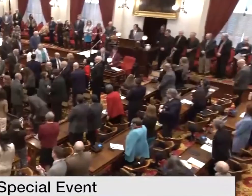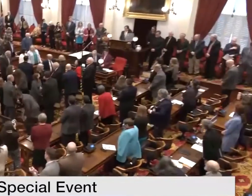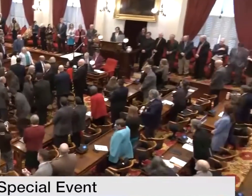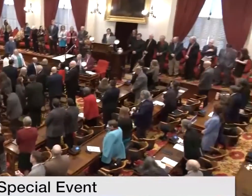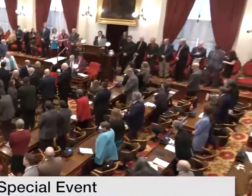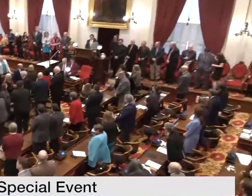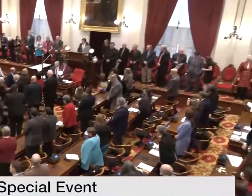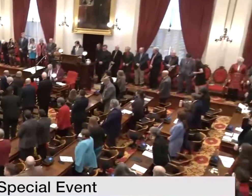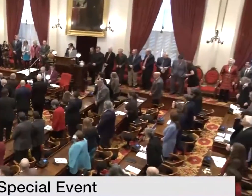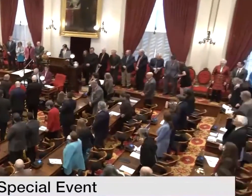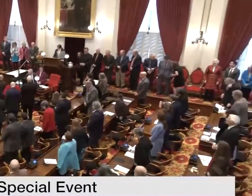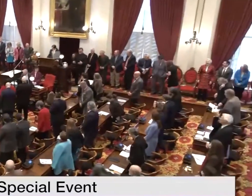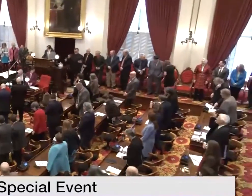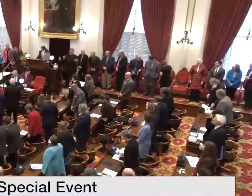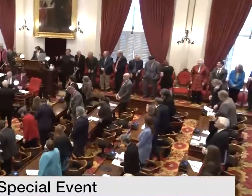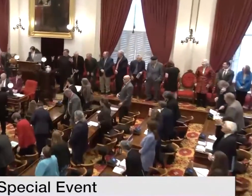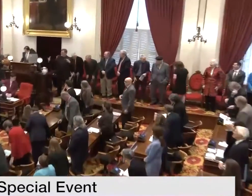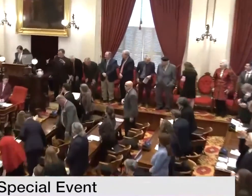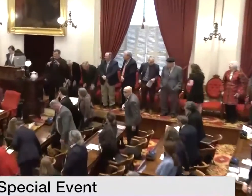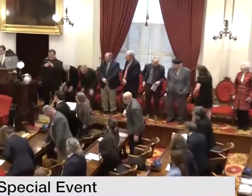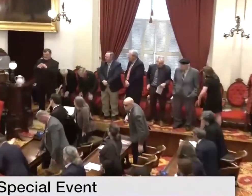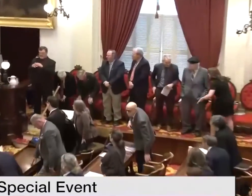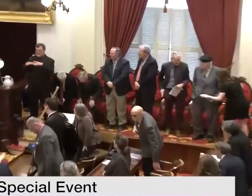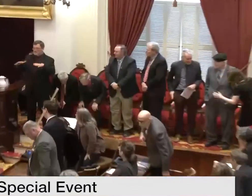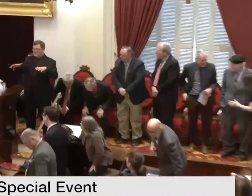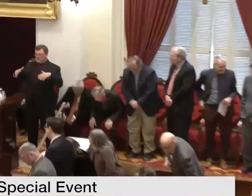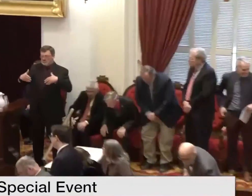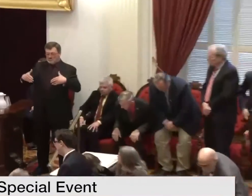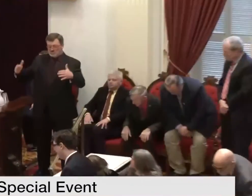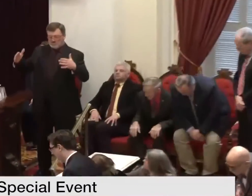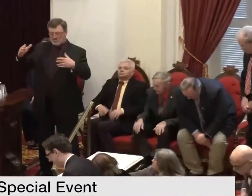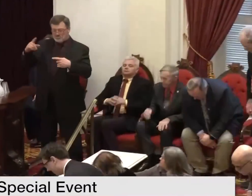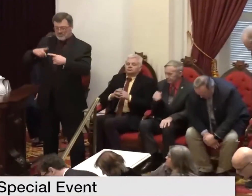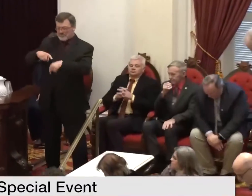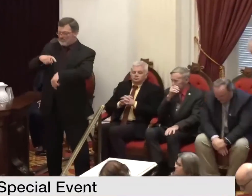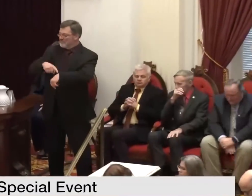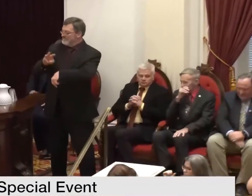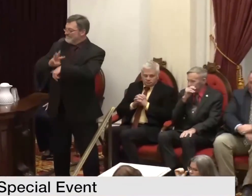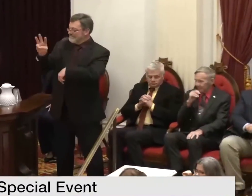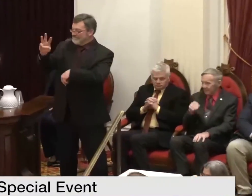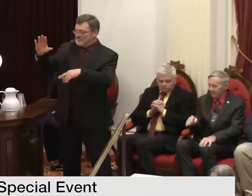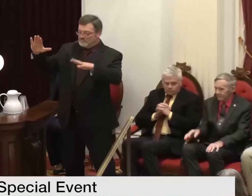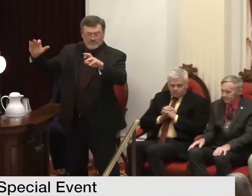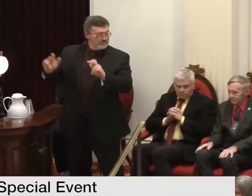The joint assembly may be at ease while we wait for the return of the committee.